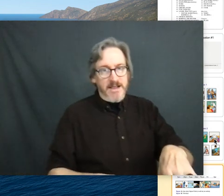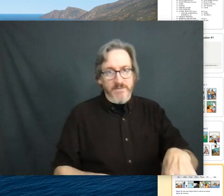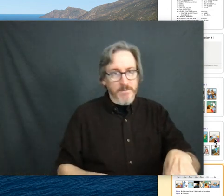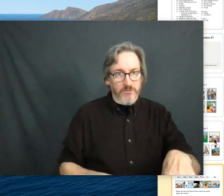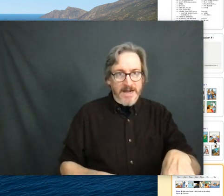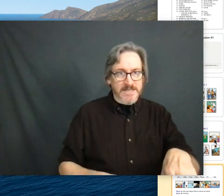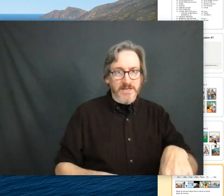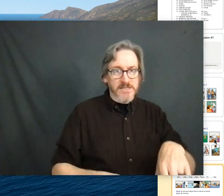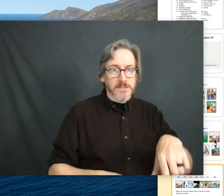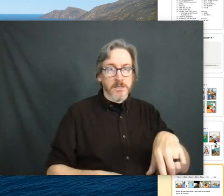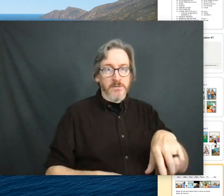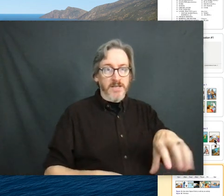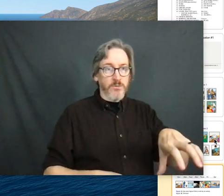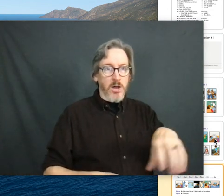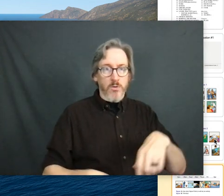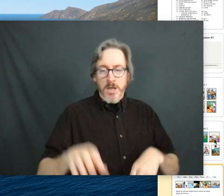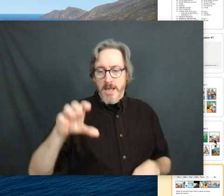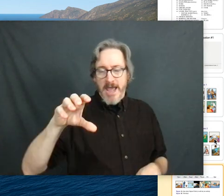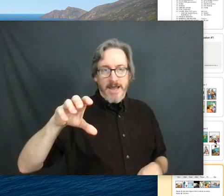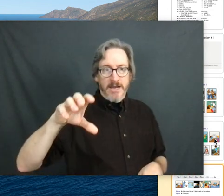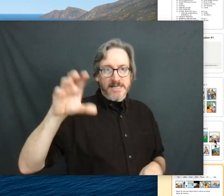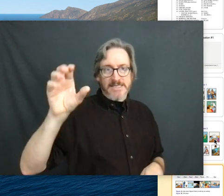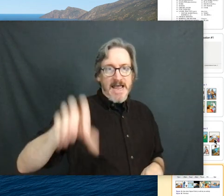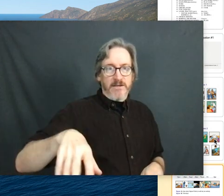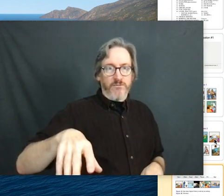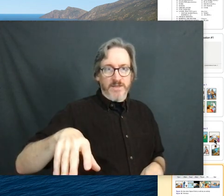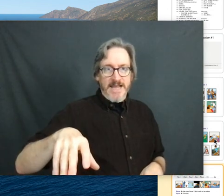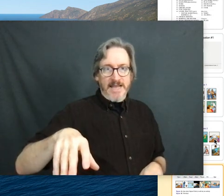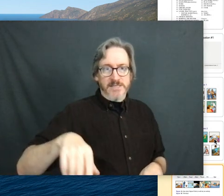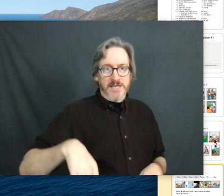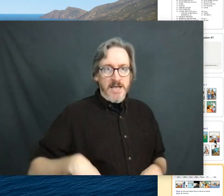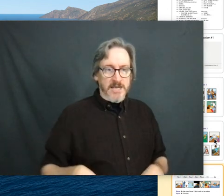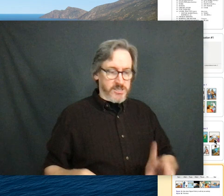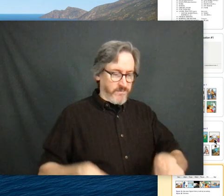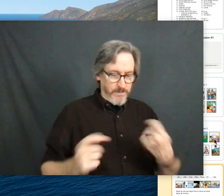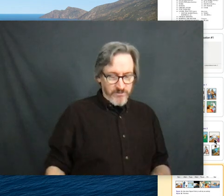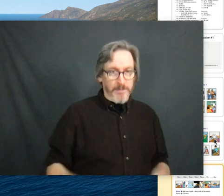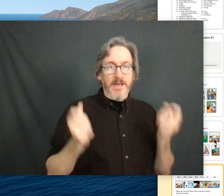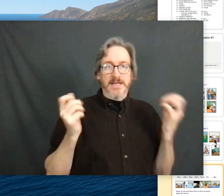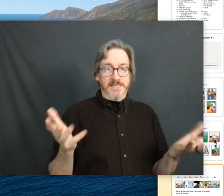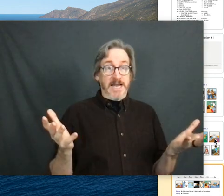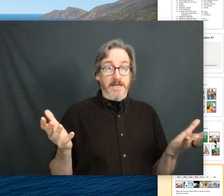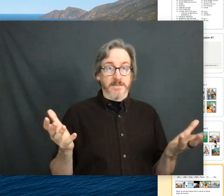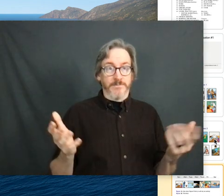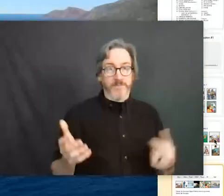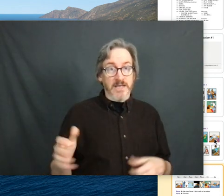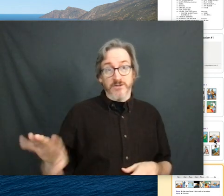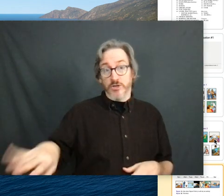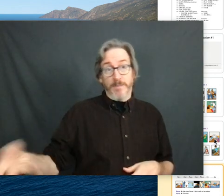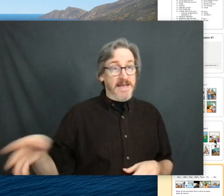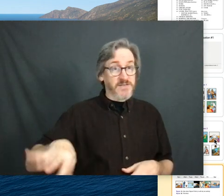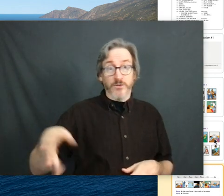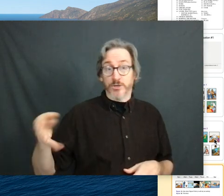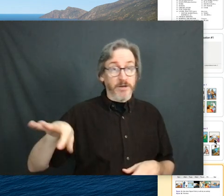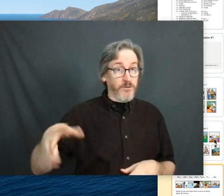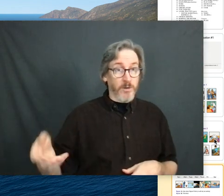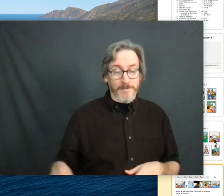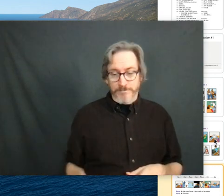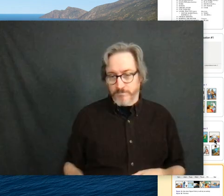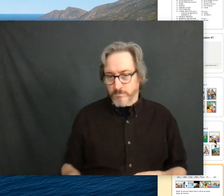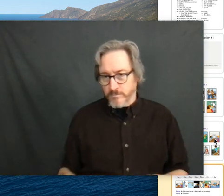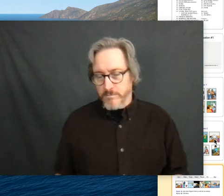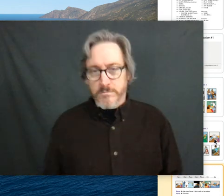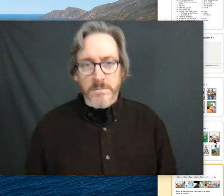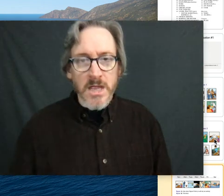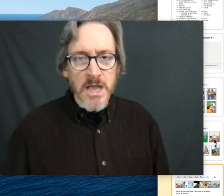a stack of them for activities that you know and a stack for the days and just flip and sign it. Even do past, future if you